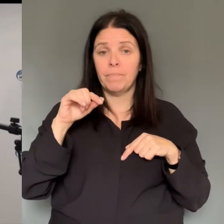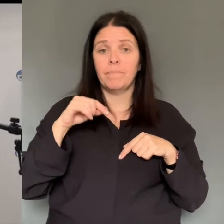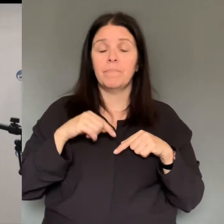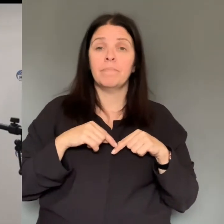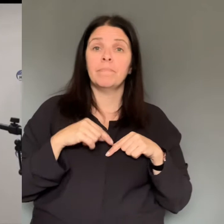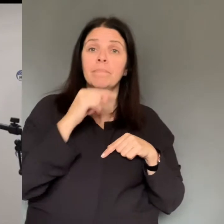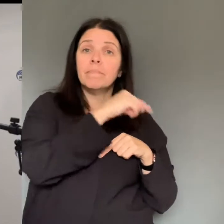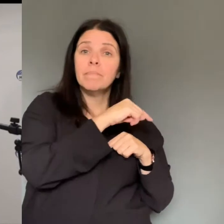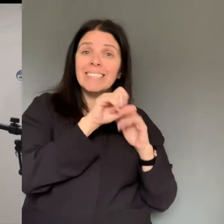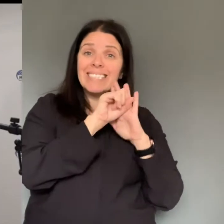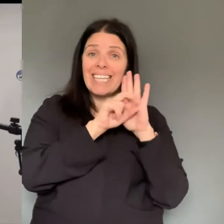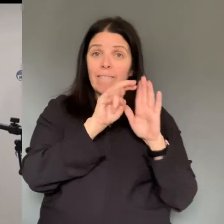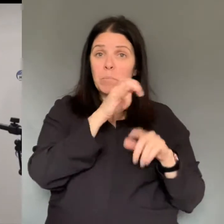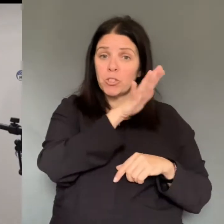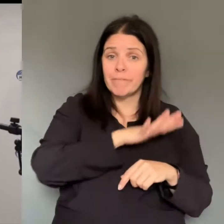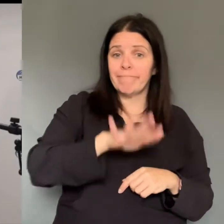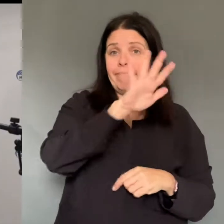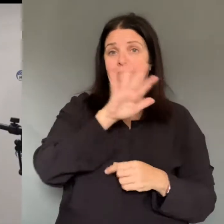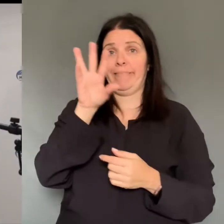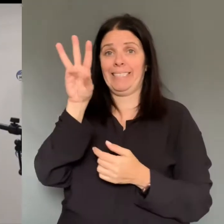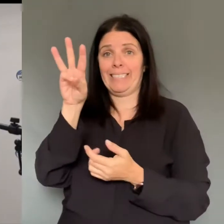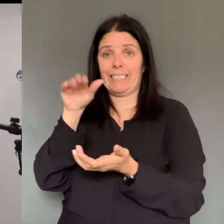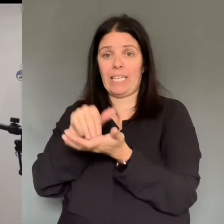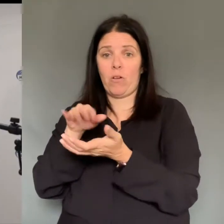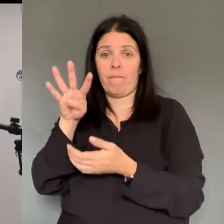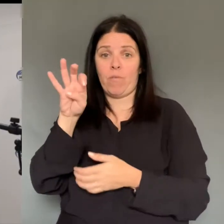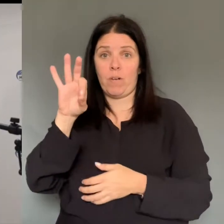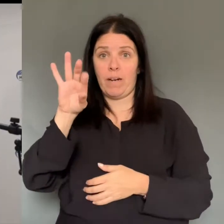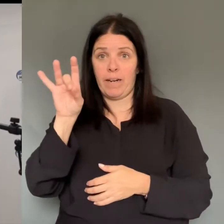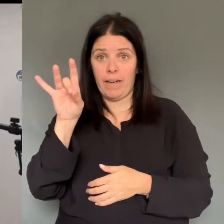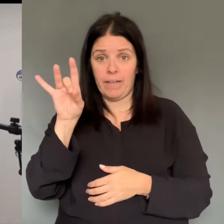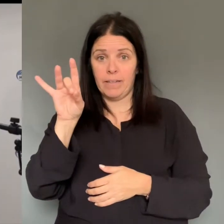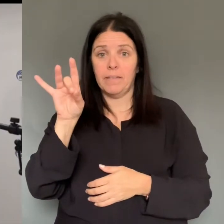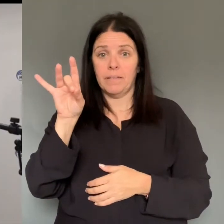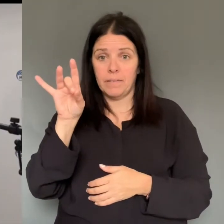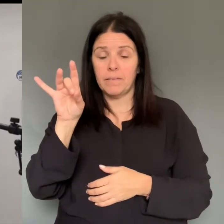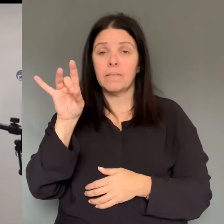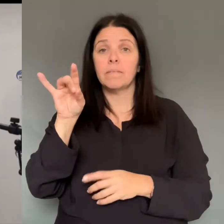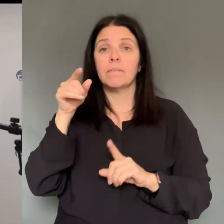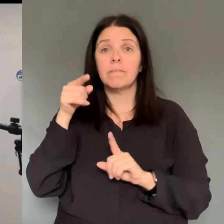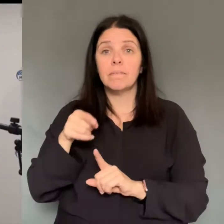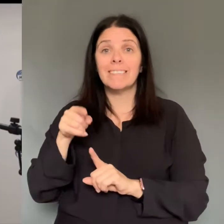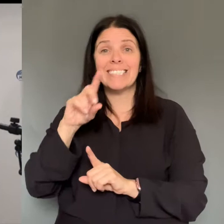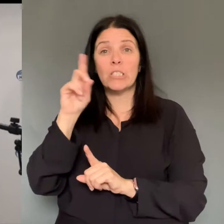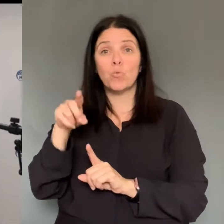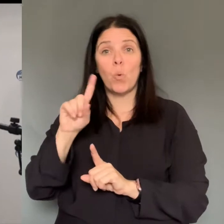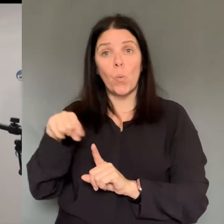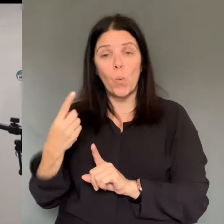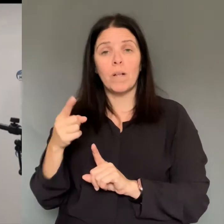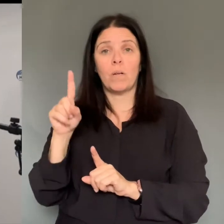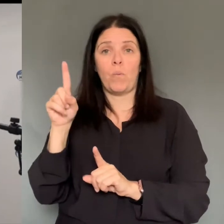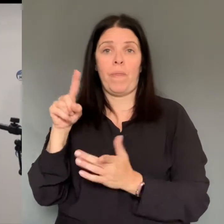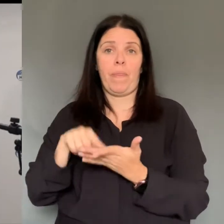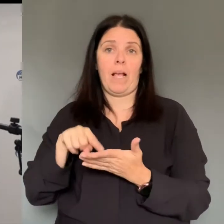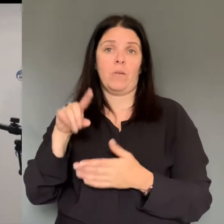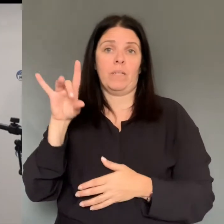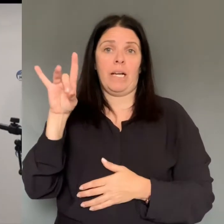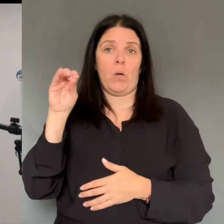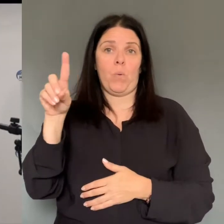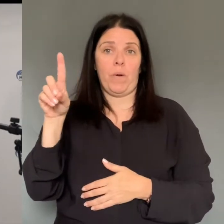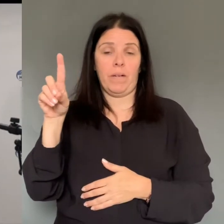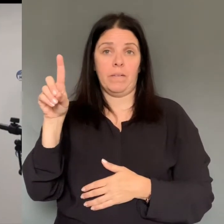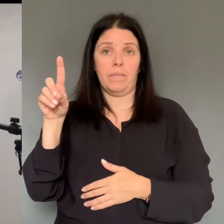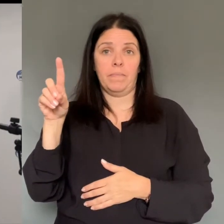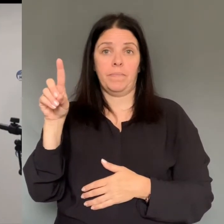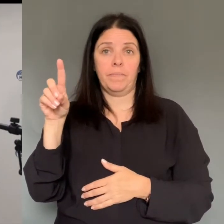6,498 cases with 1,801 cases in Detroit. To date, we have 65